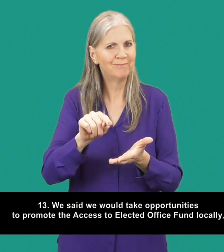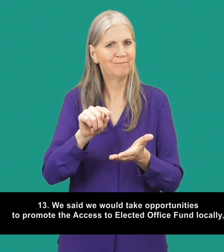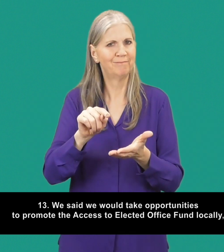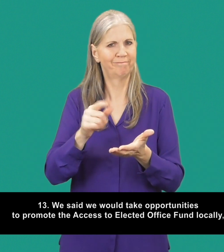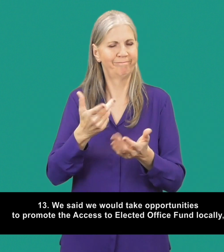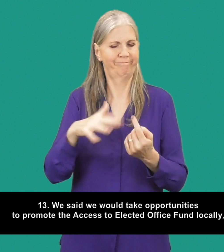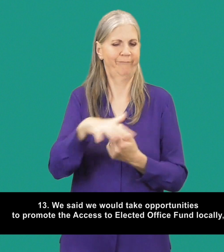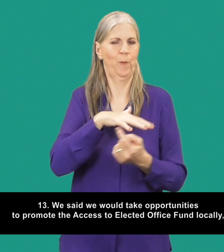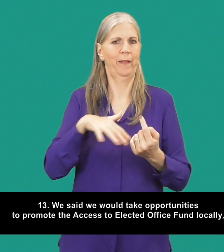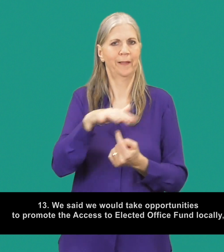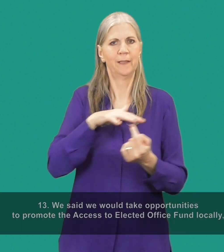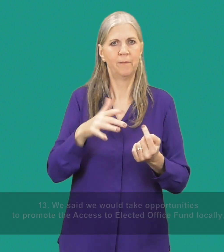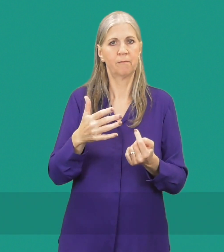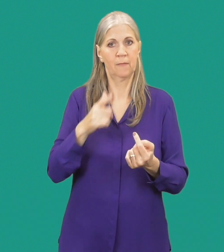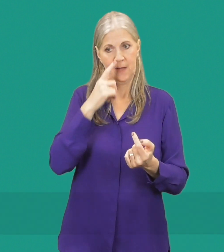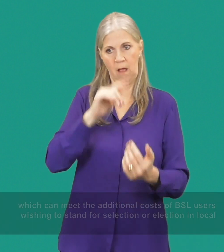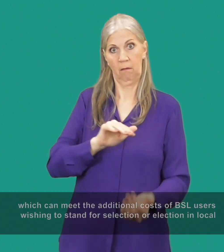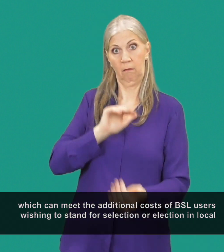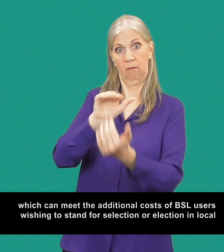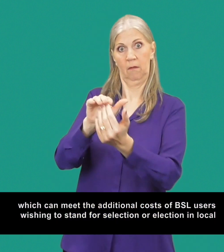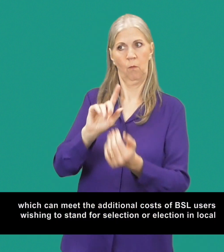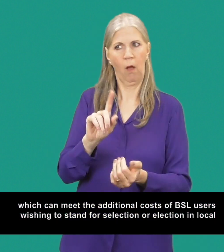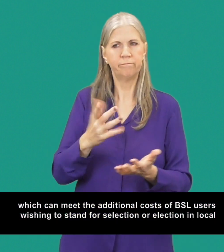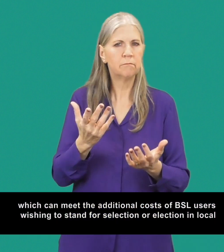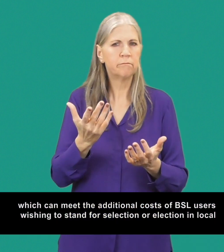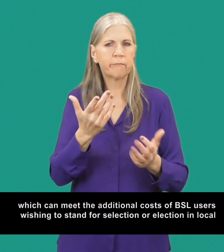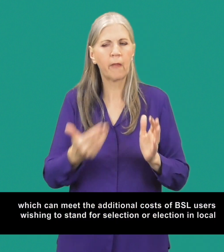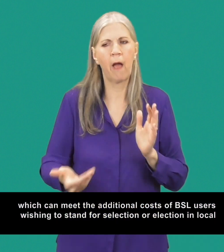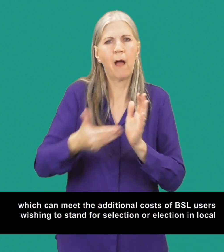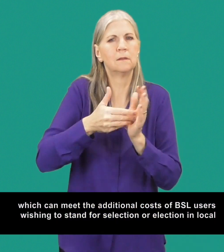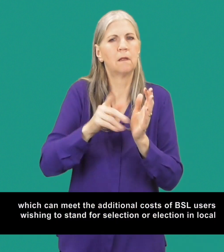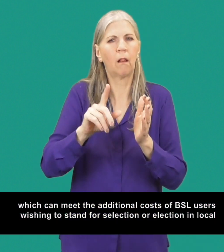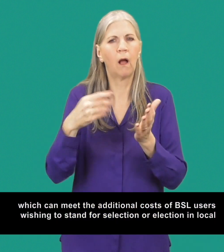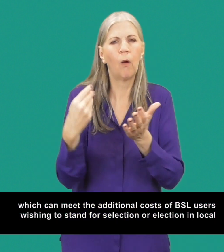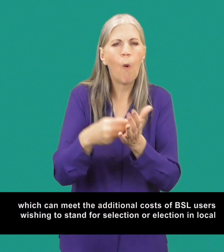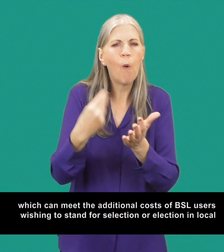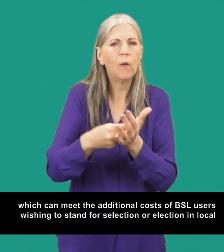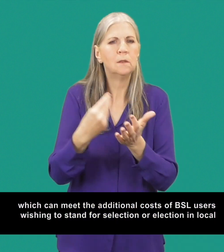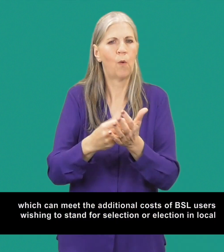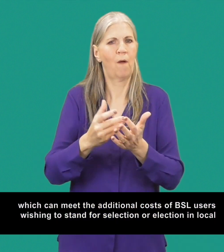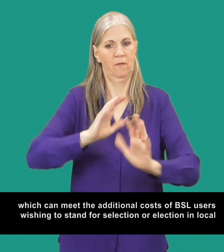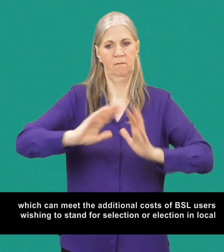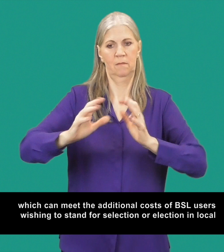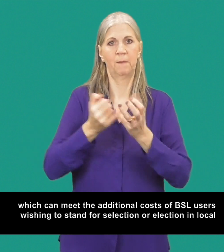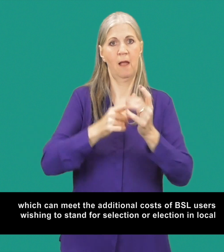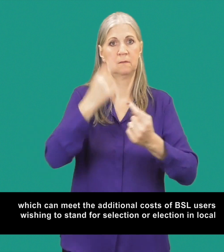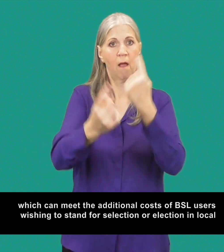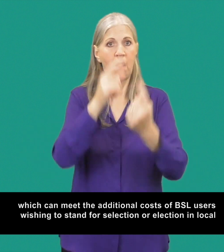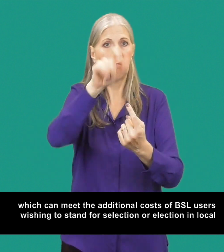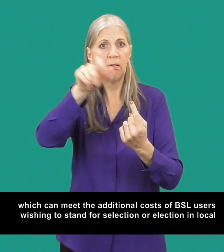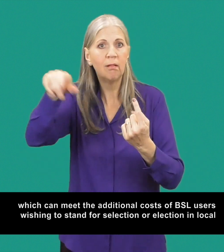which can meet the additional costs of BSL users wishing to stand for selection or election in local